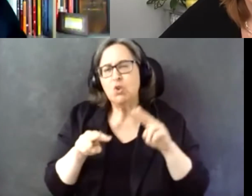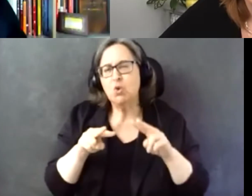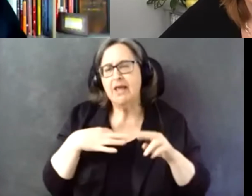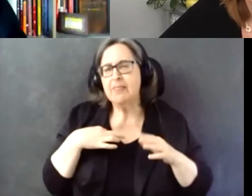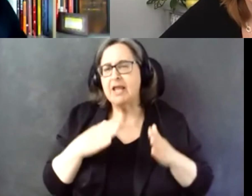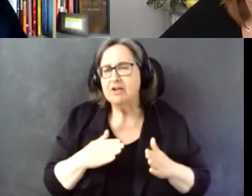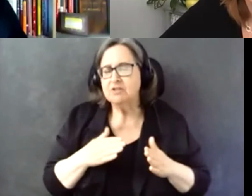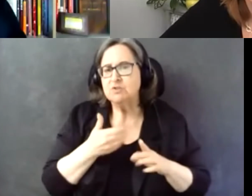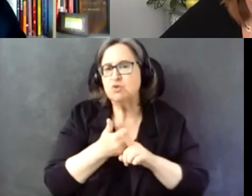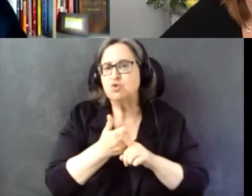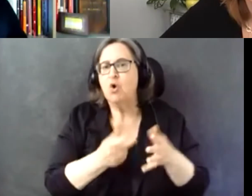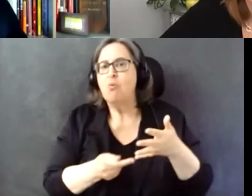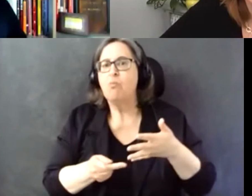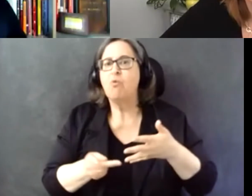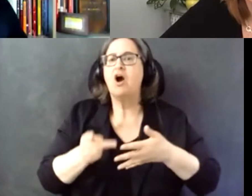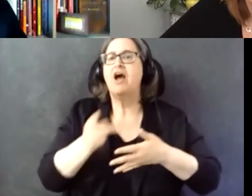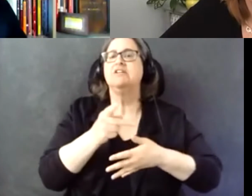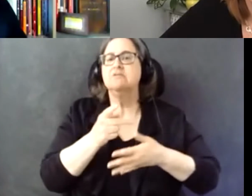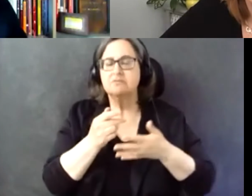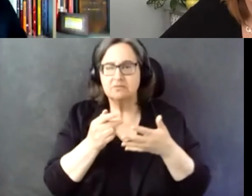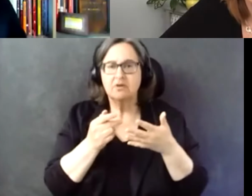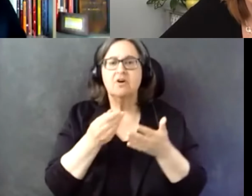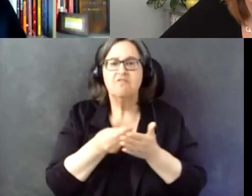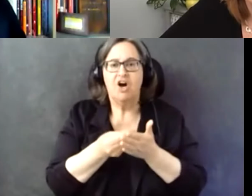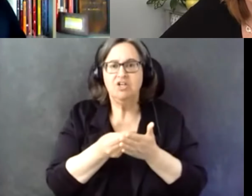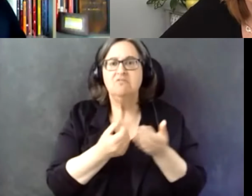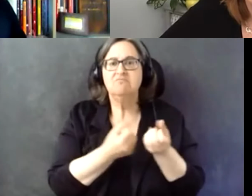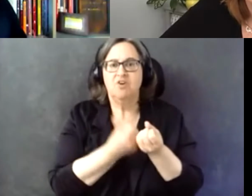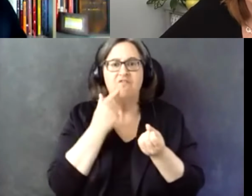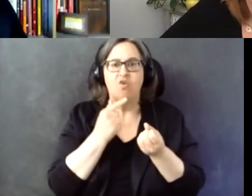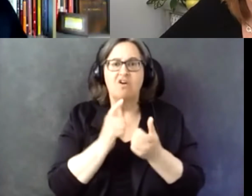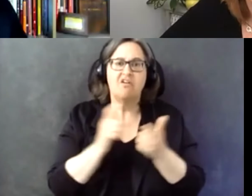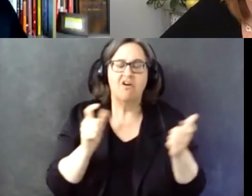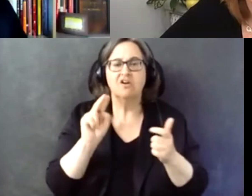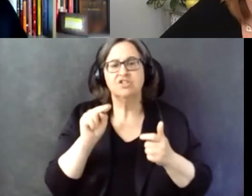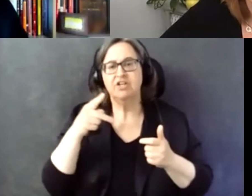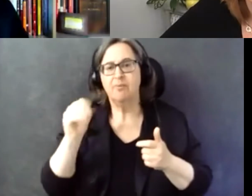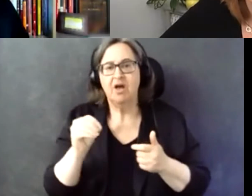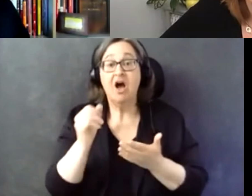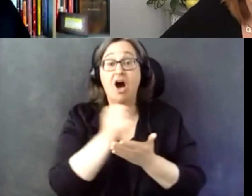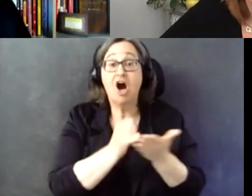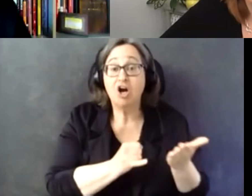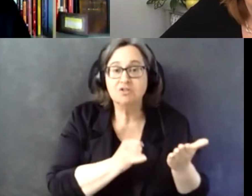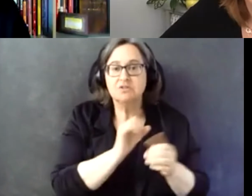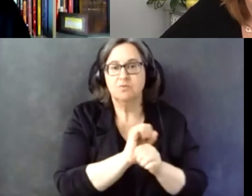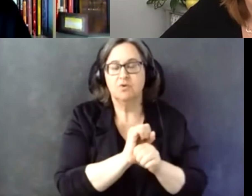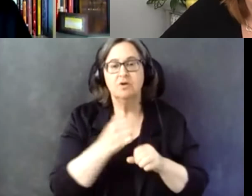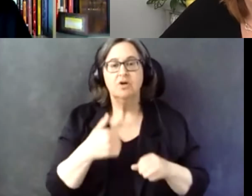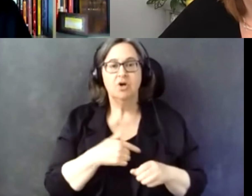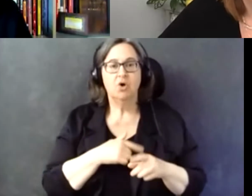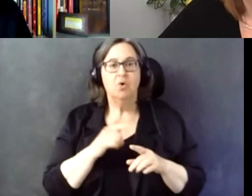who prioritize uh funding for this large sector funding for the arts work when we heard from